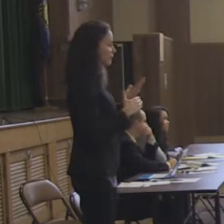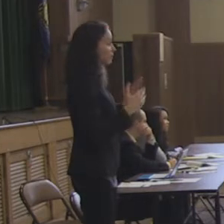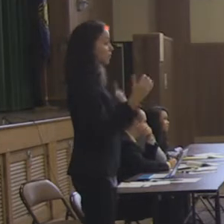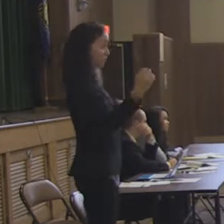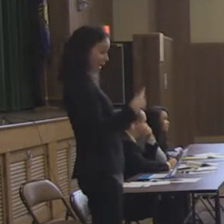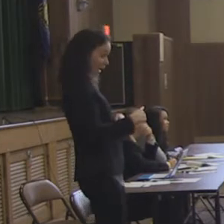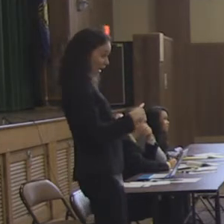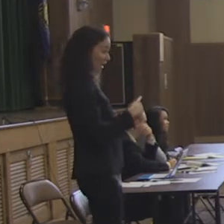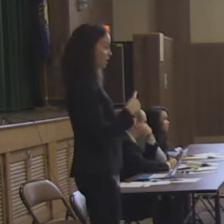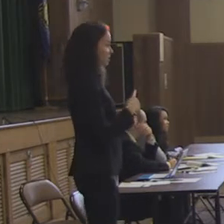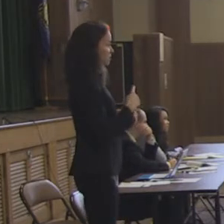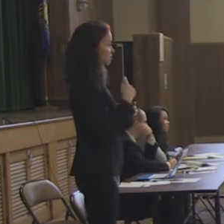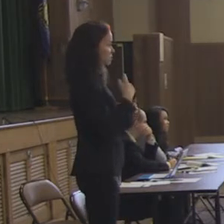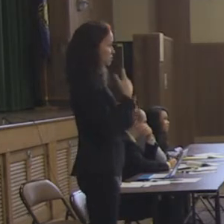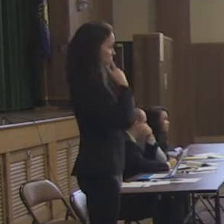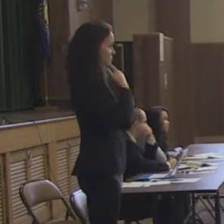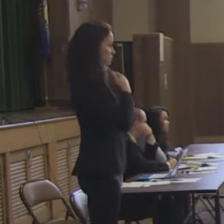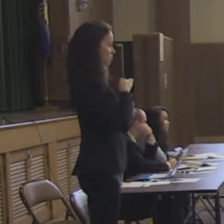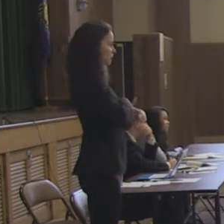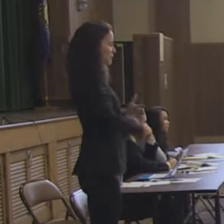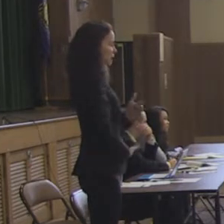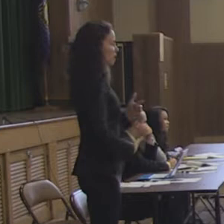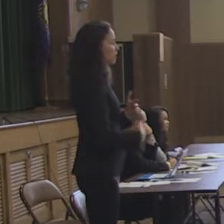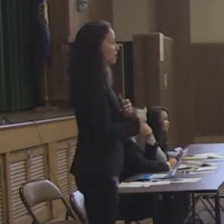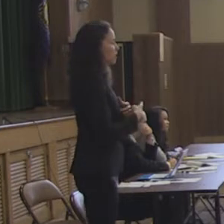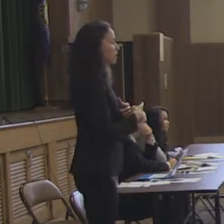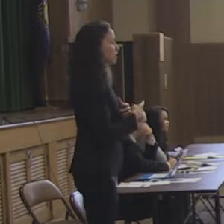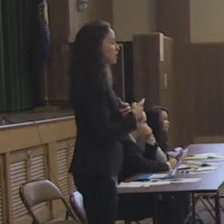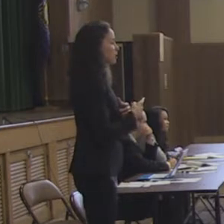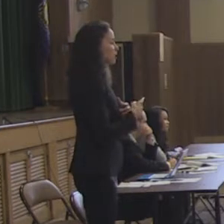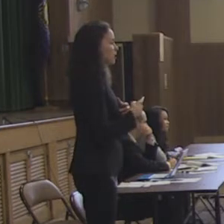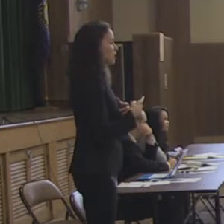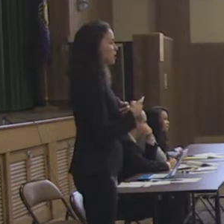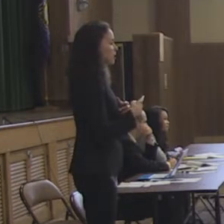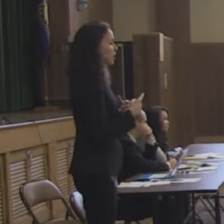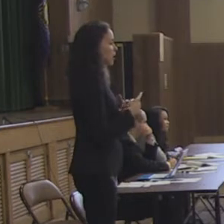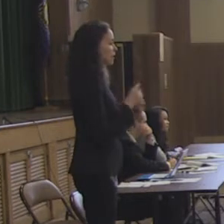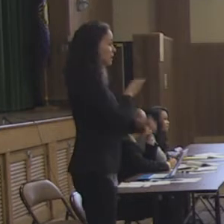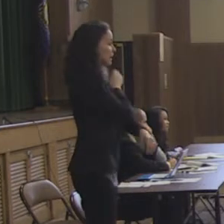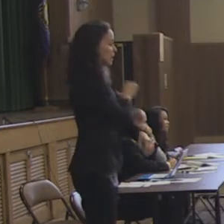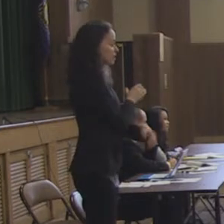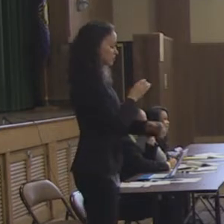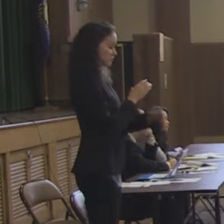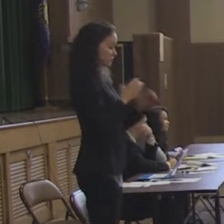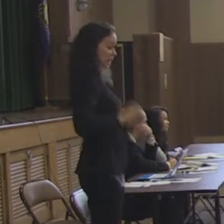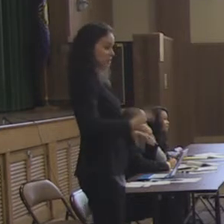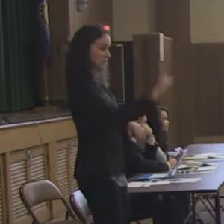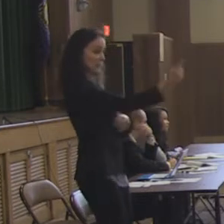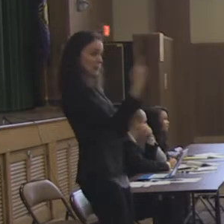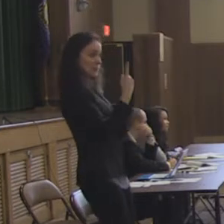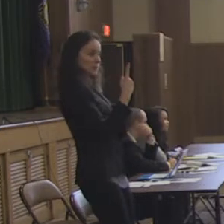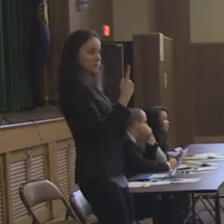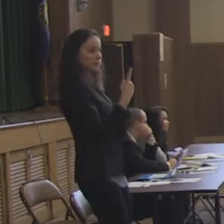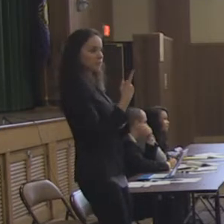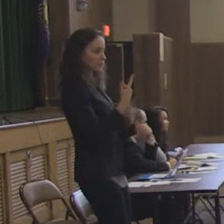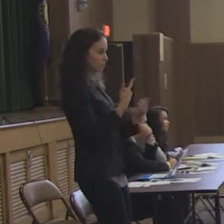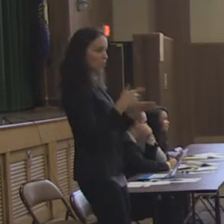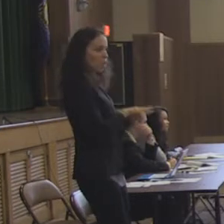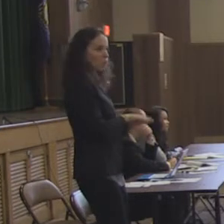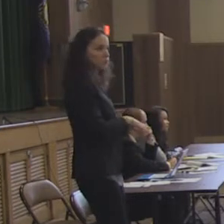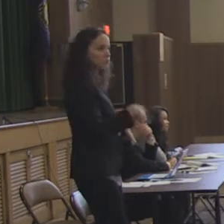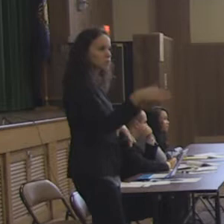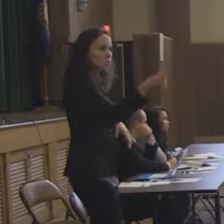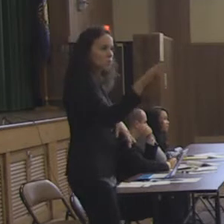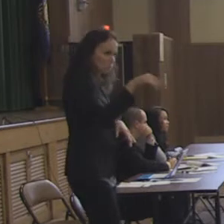back, and they were told that there's no longer a place for them. They don't want to go back to the home. They want to come back to their